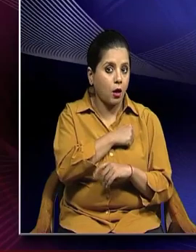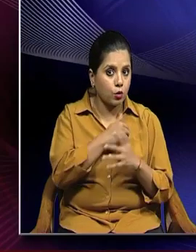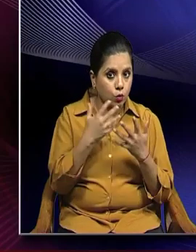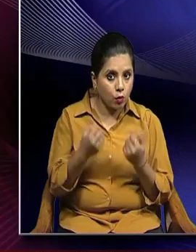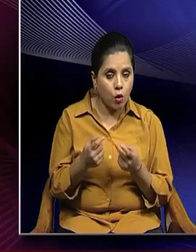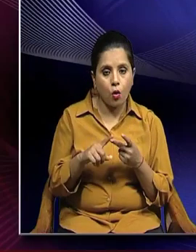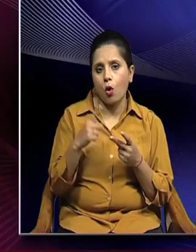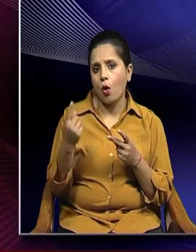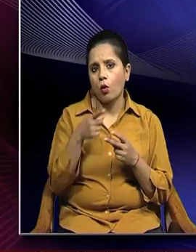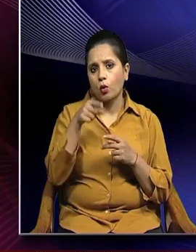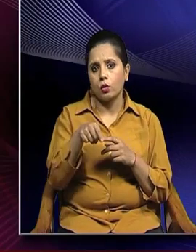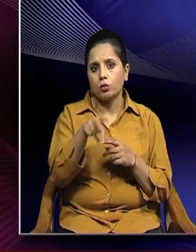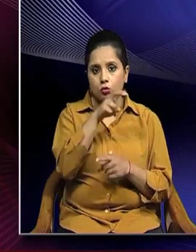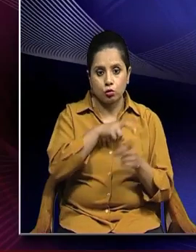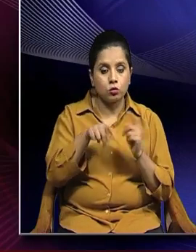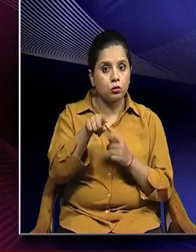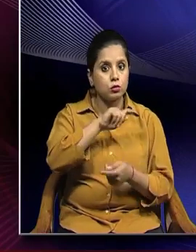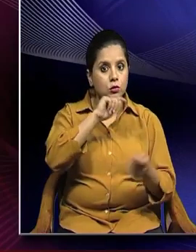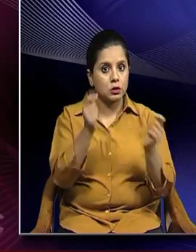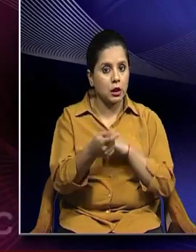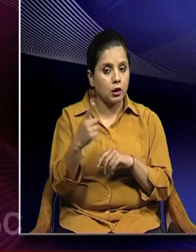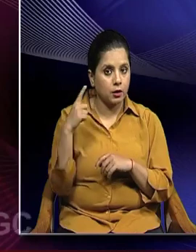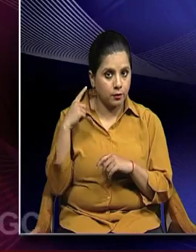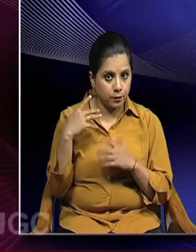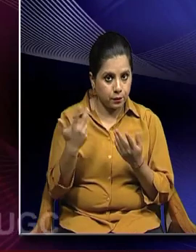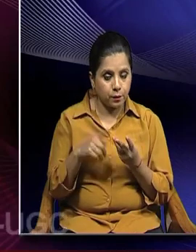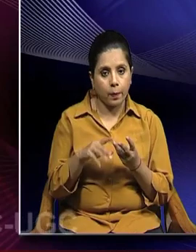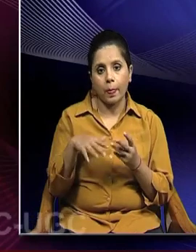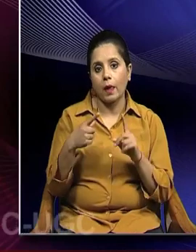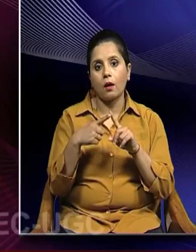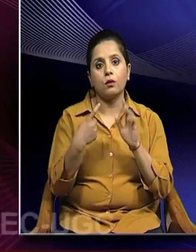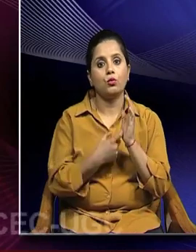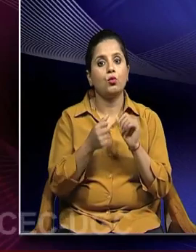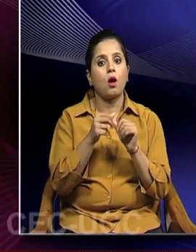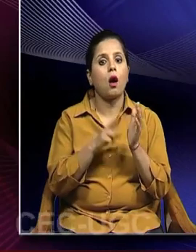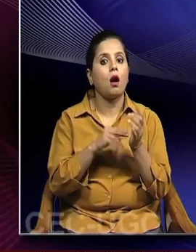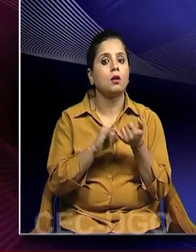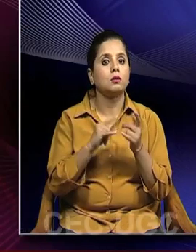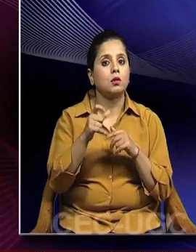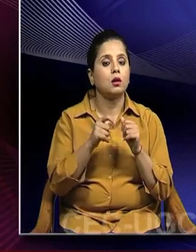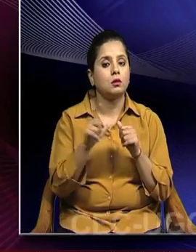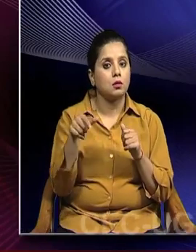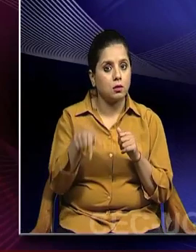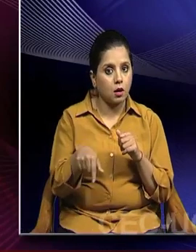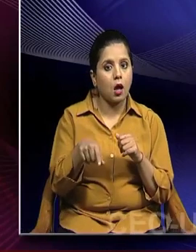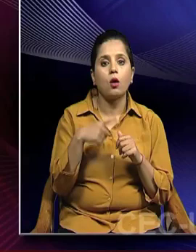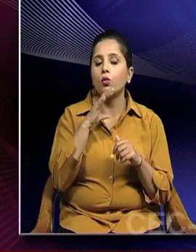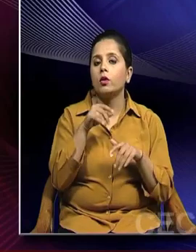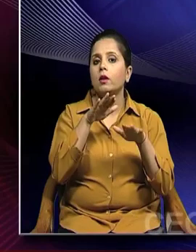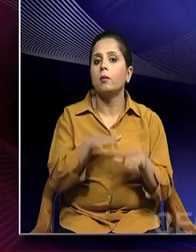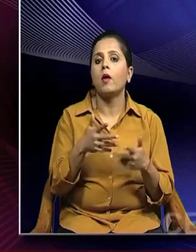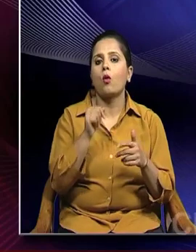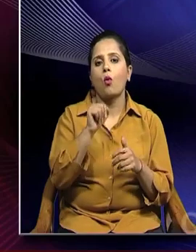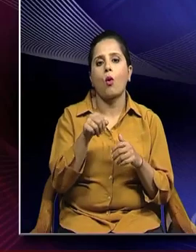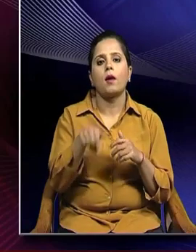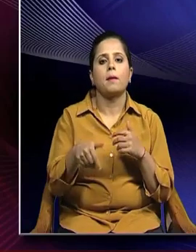you are only a transactional leader, or you are a transcendental leader, it will actually be dependent on your